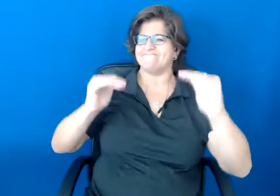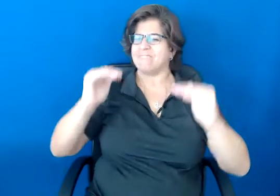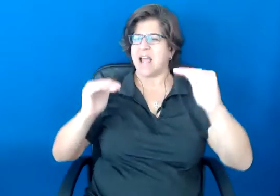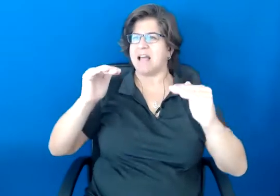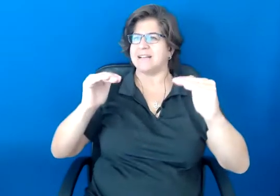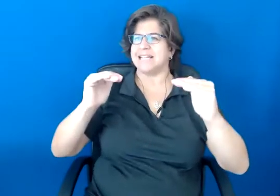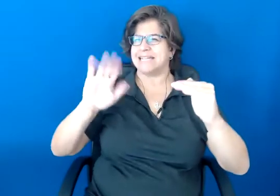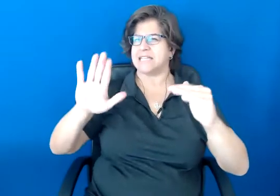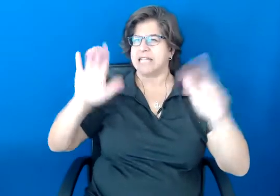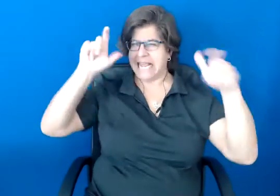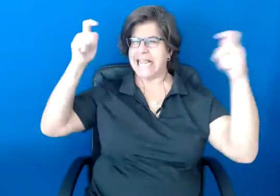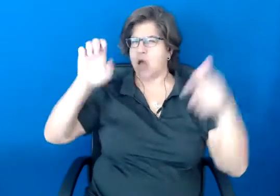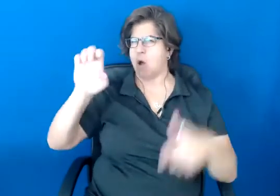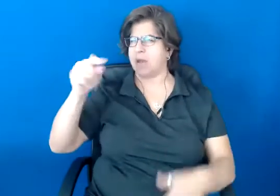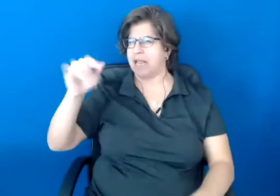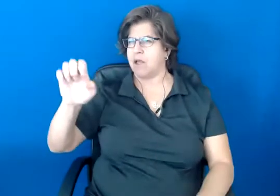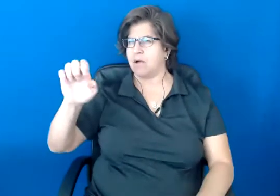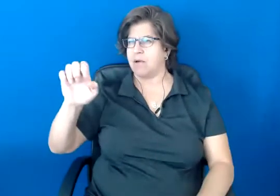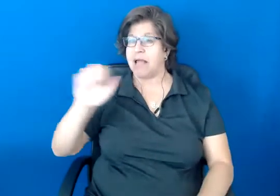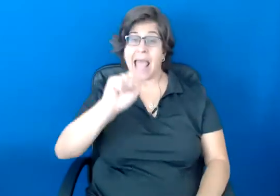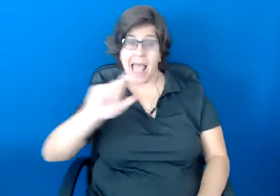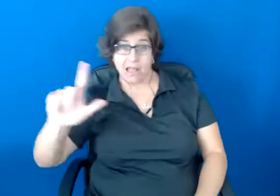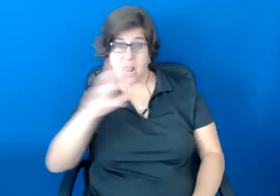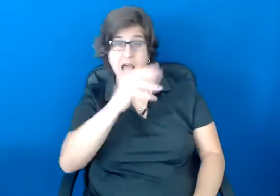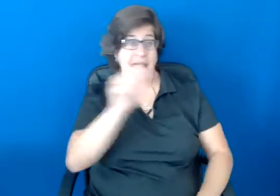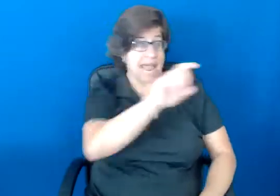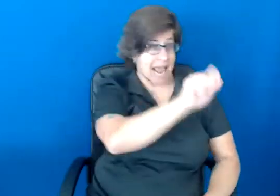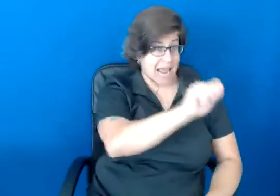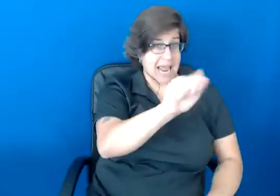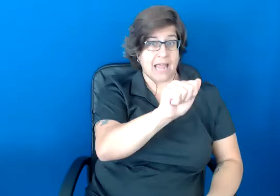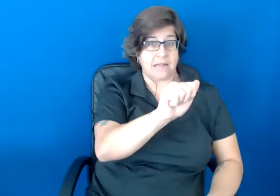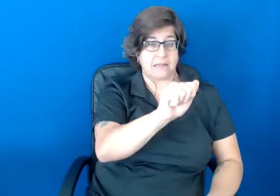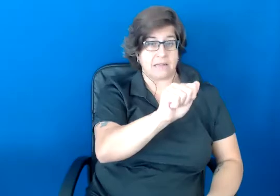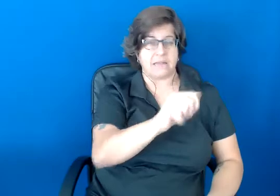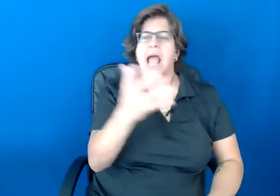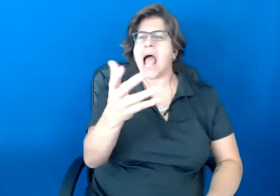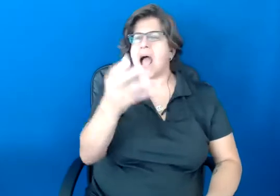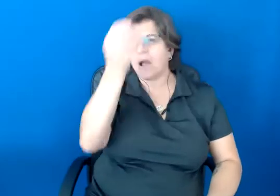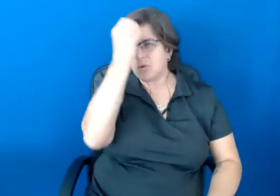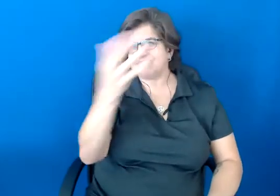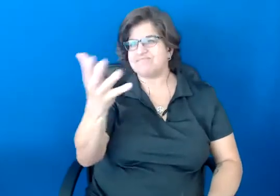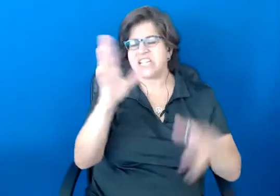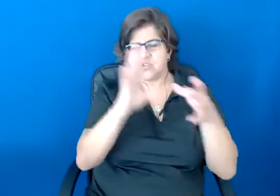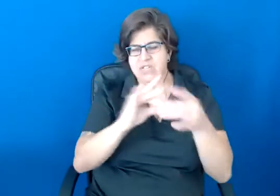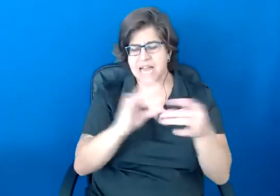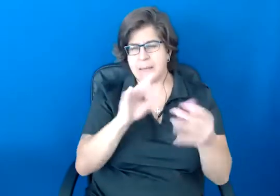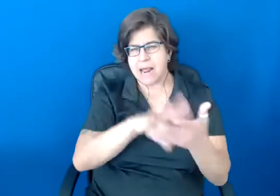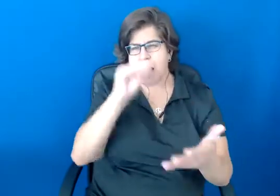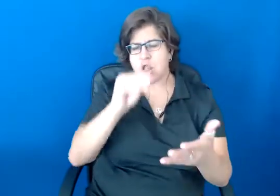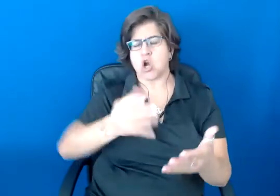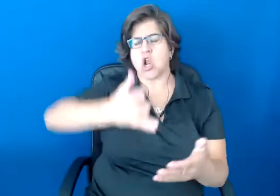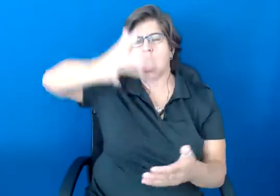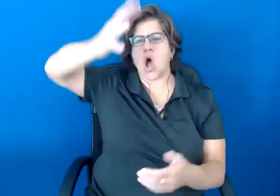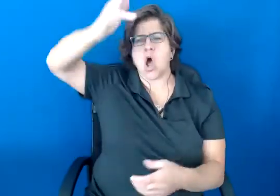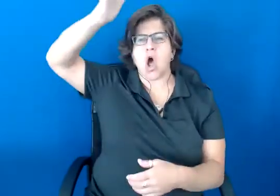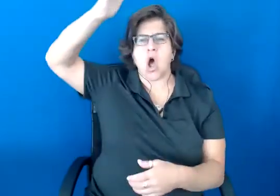Also in the Al-Anon as well as the alcoholic. And I want to give you a statement that I learned a long